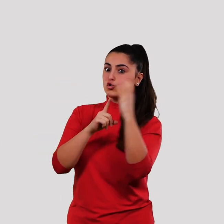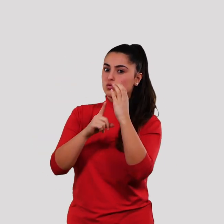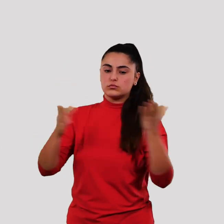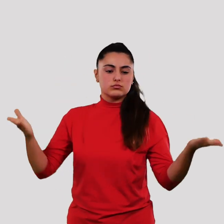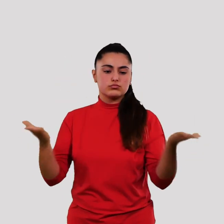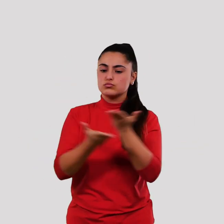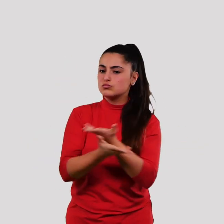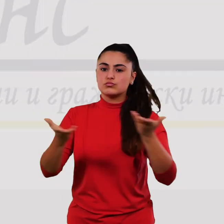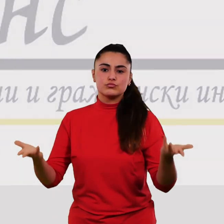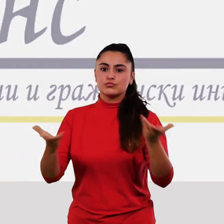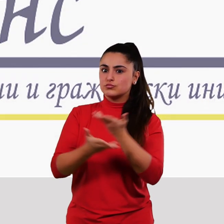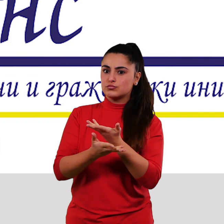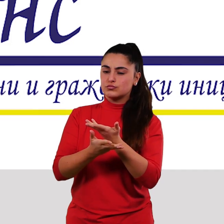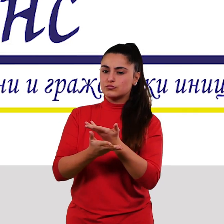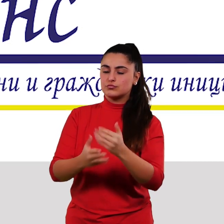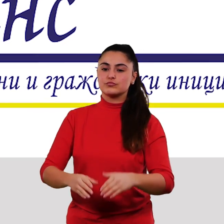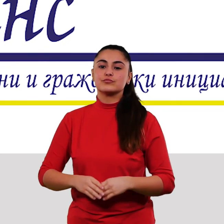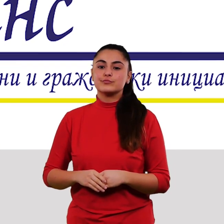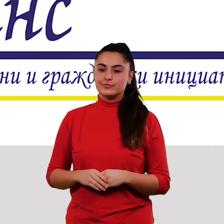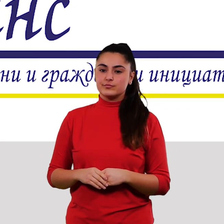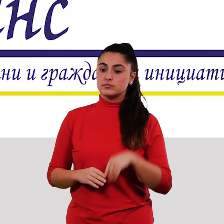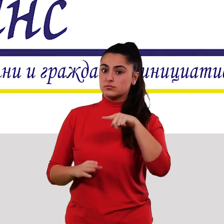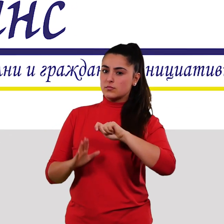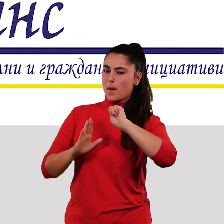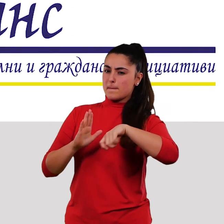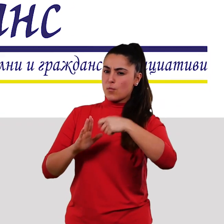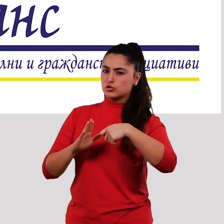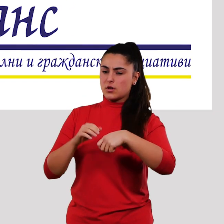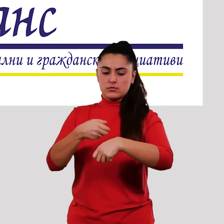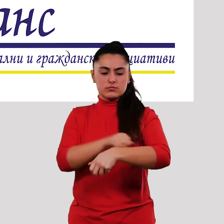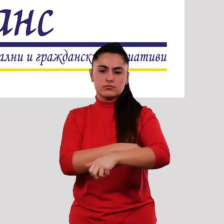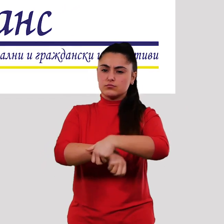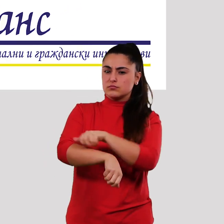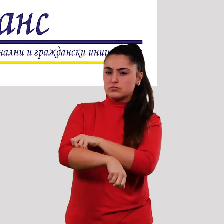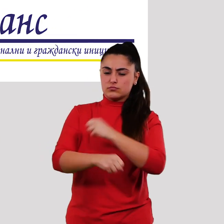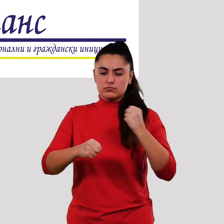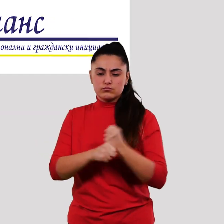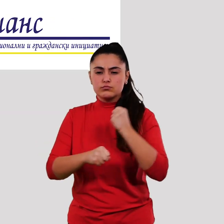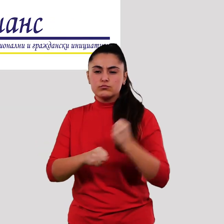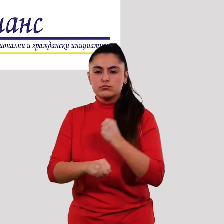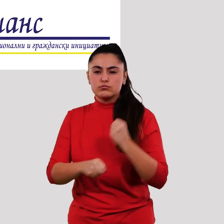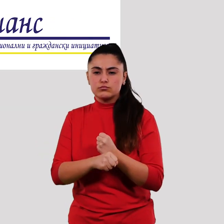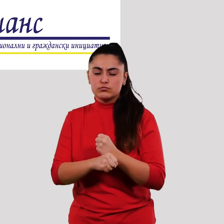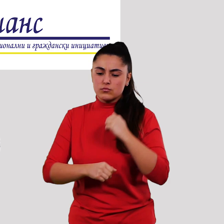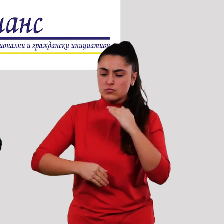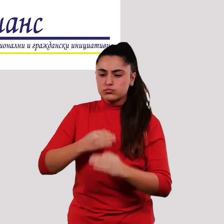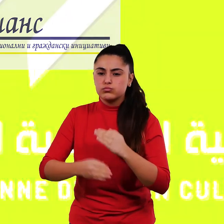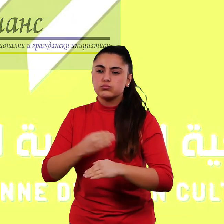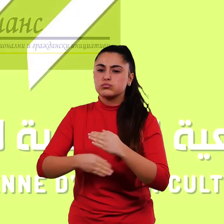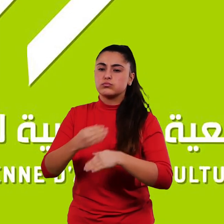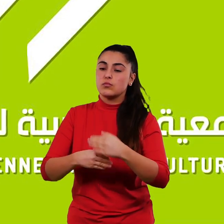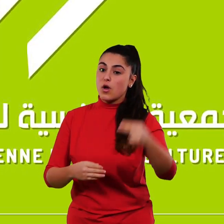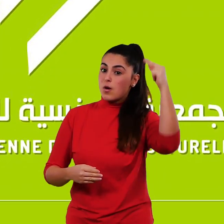non-governmental organizations: the Alliance for Regional and Civil Initiatives, Bulgaria;